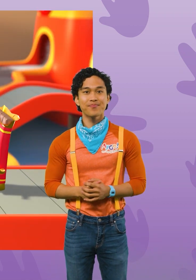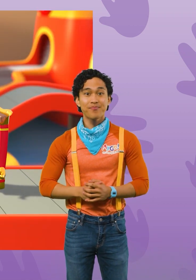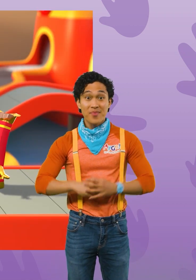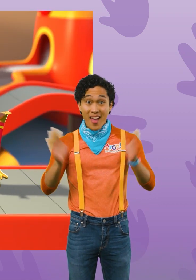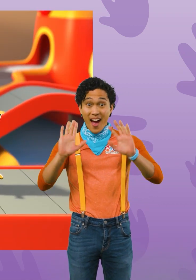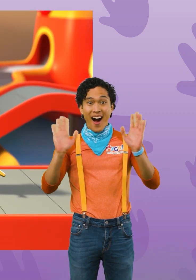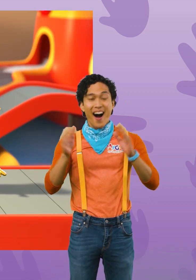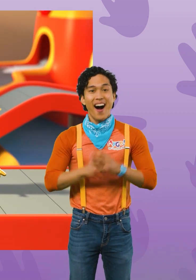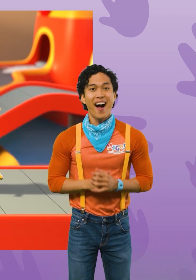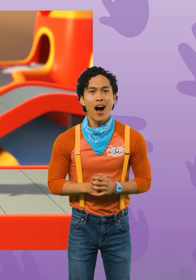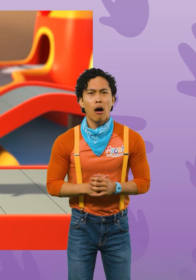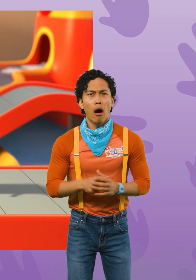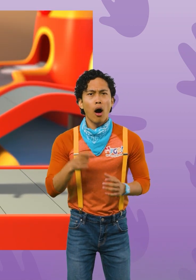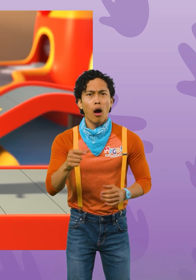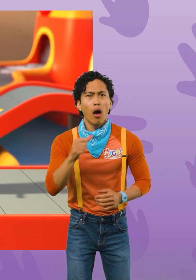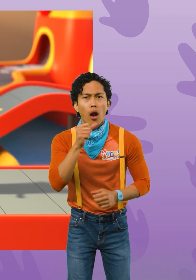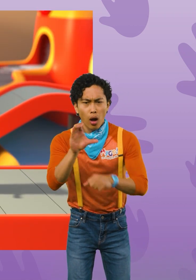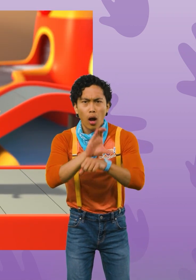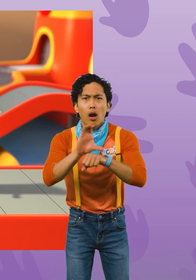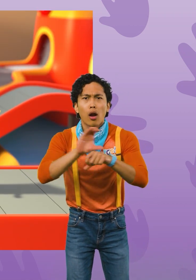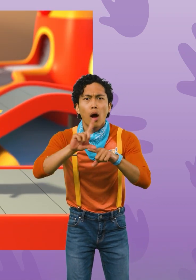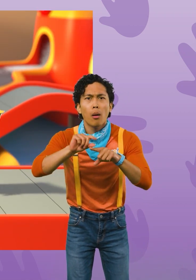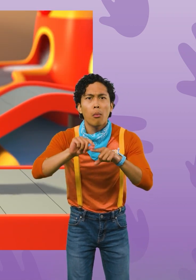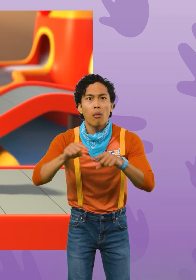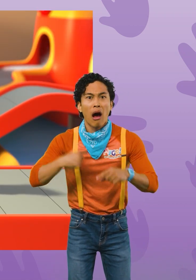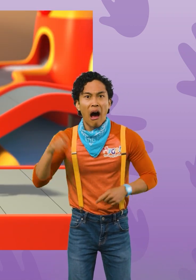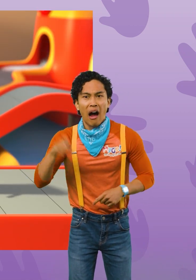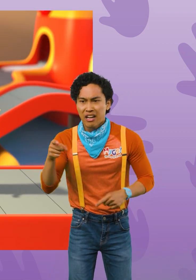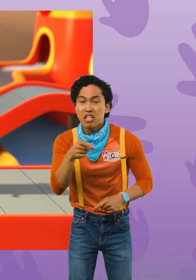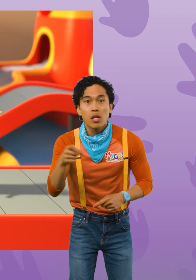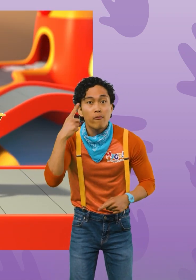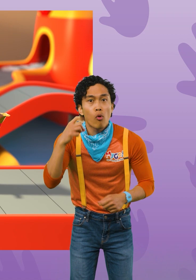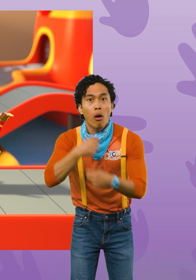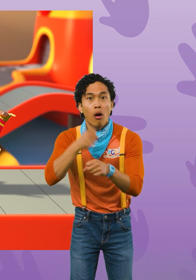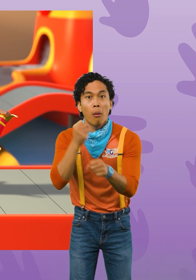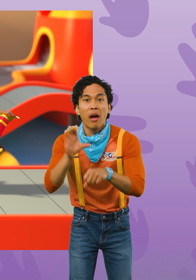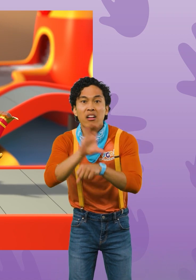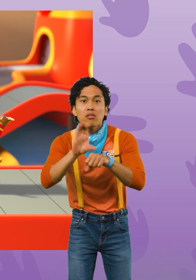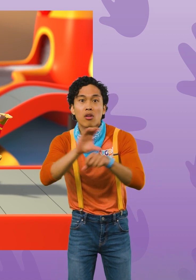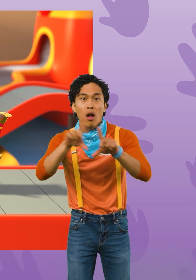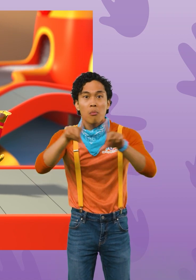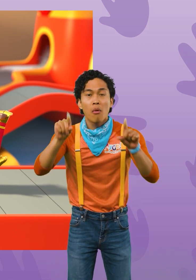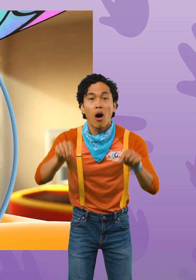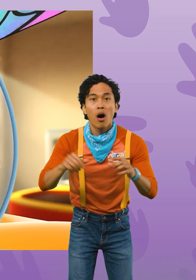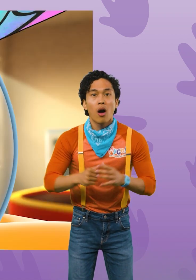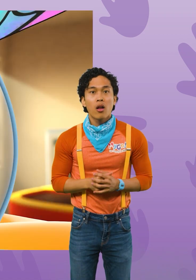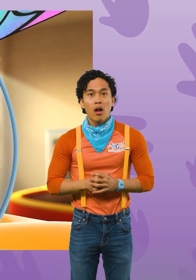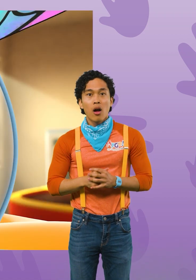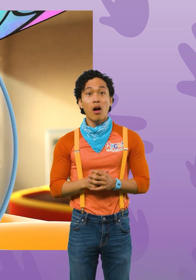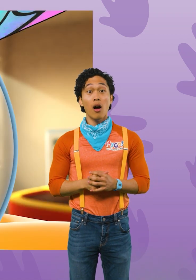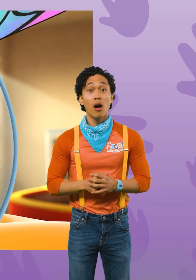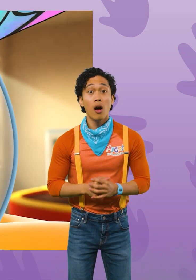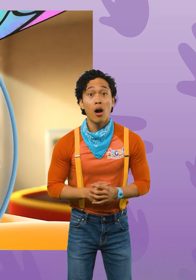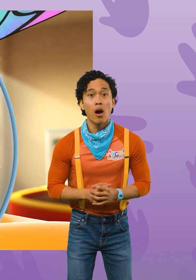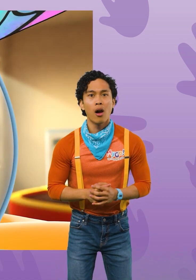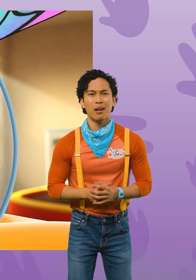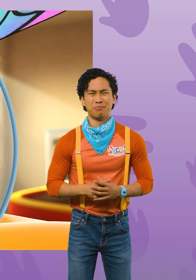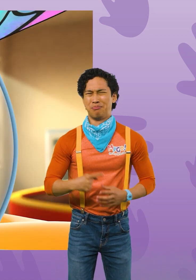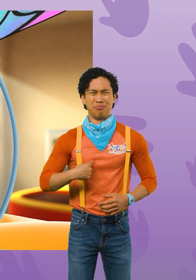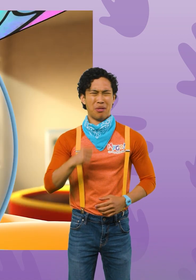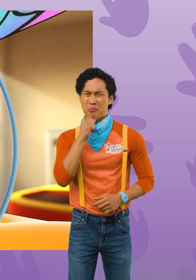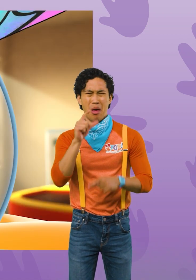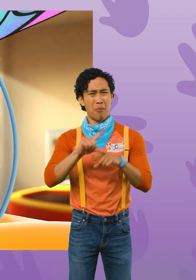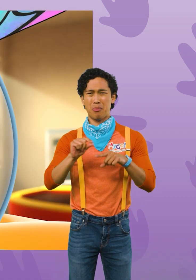Hey there! You're not cocoa beans! I need them so we can start making chocolate bars. I'm not a